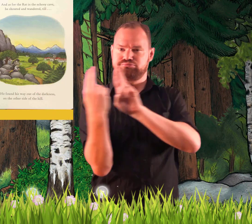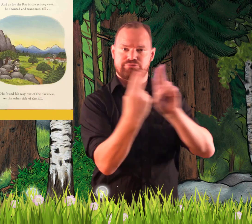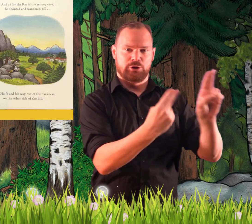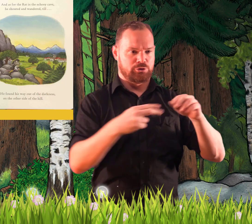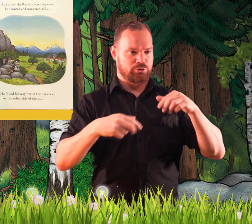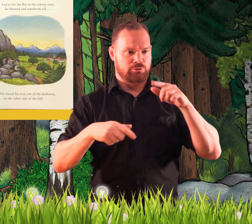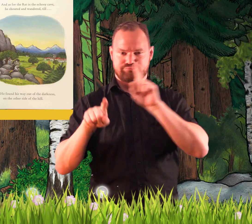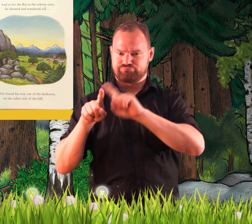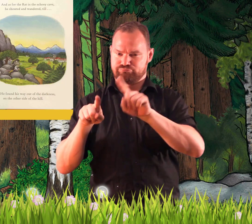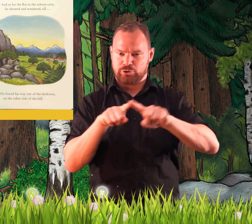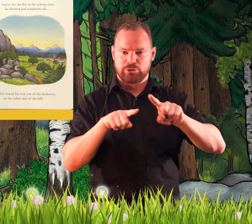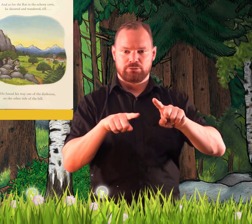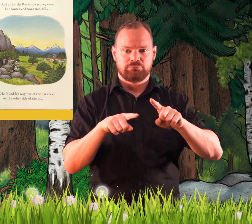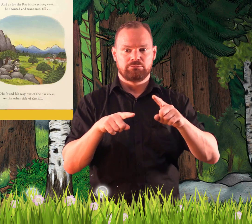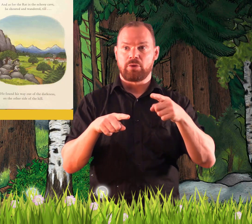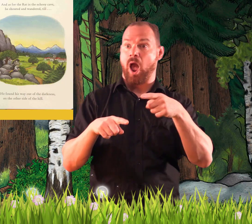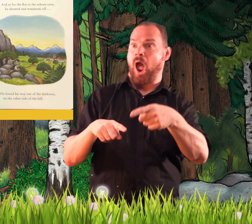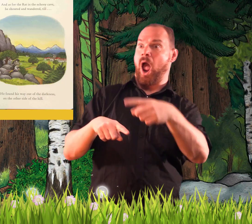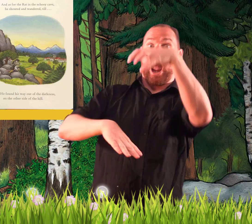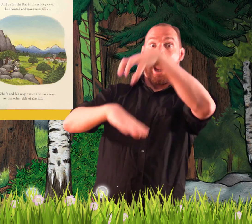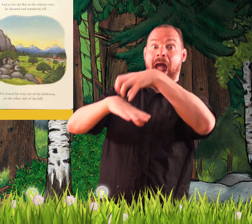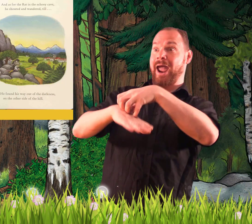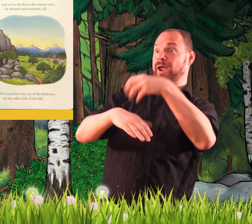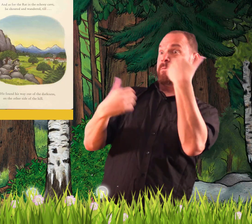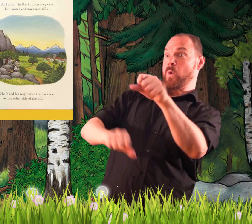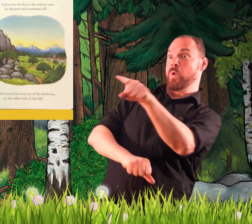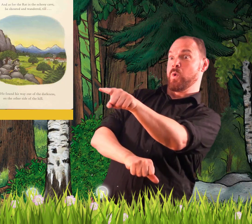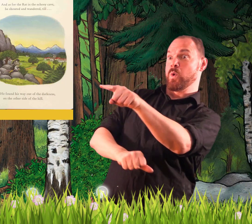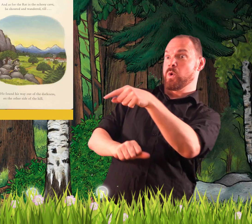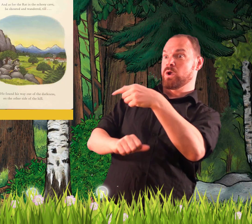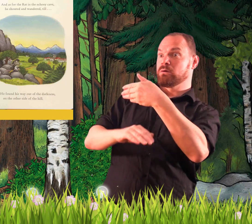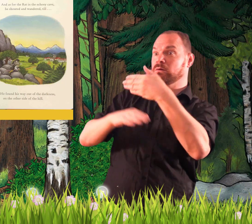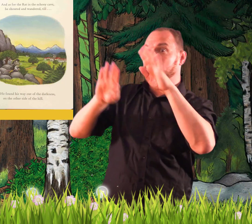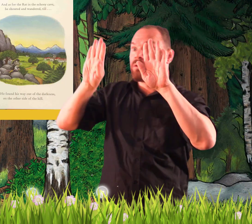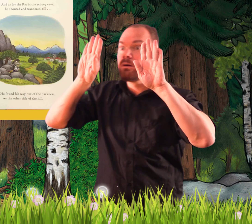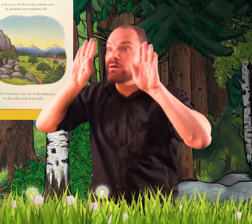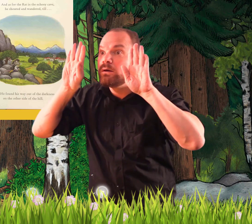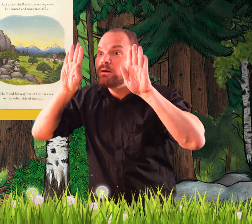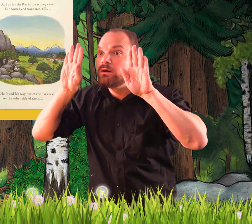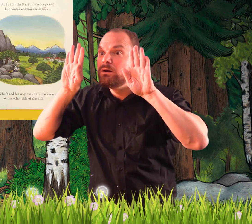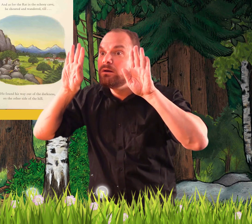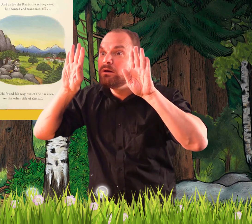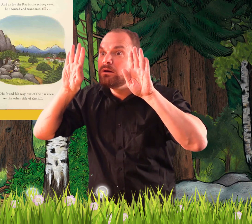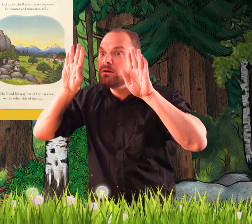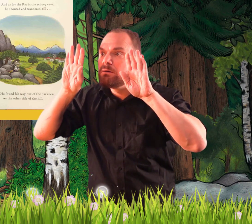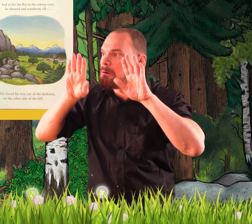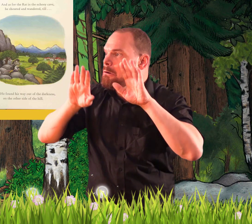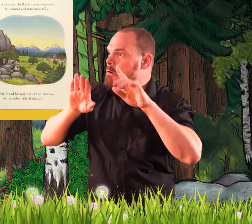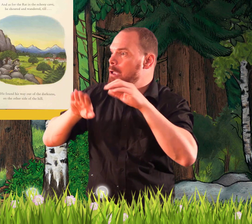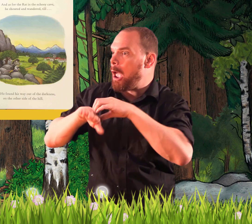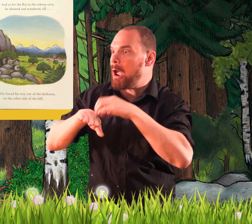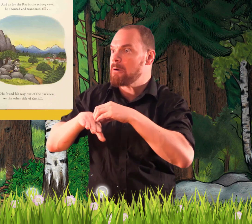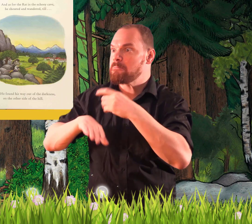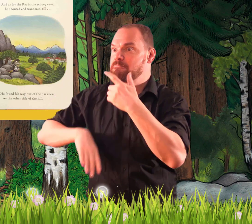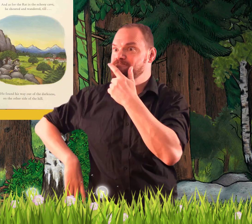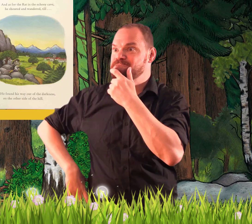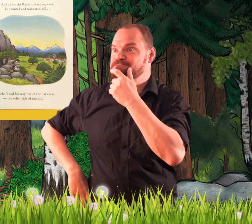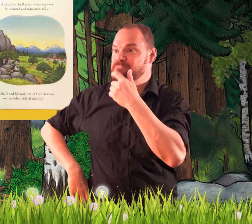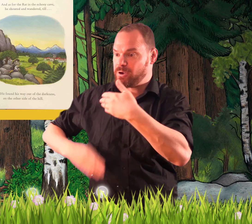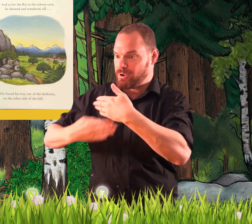saw lots of shops, rows and rows of shops, each selling different things. At last, he saw a cake through a shop